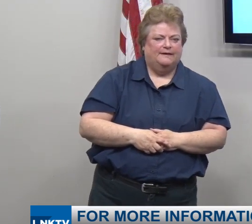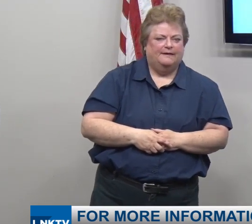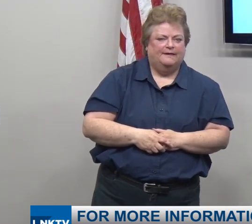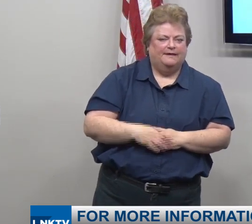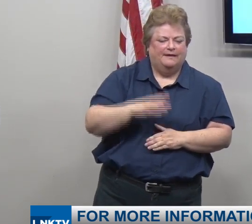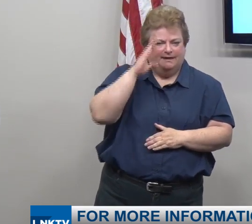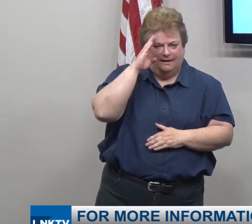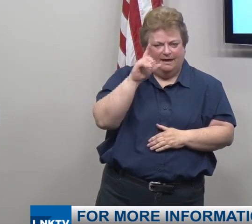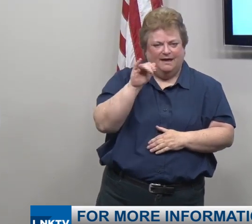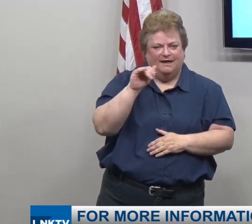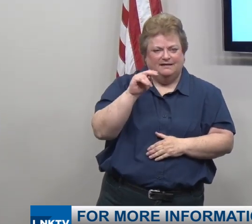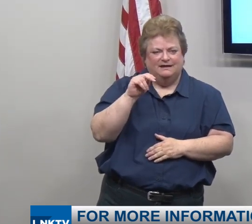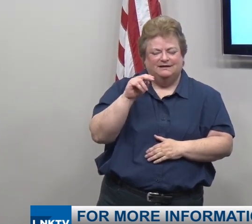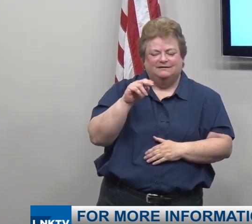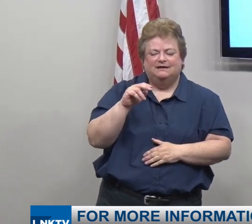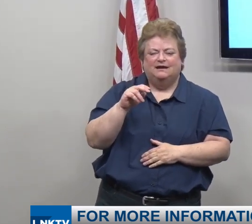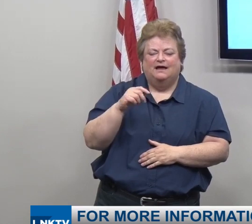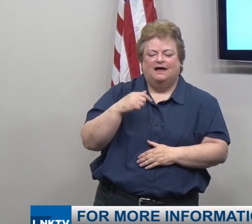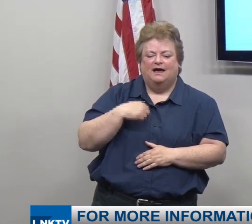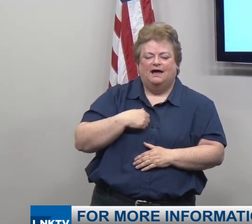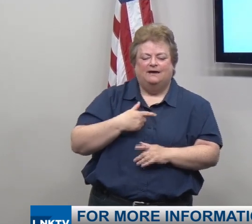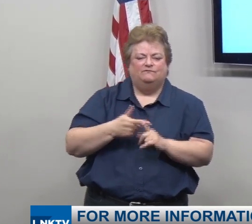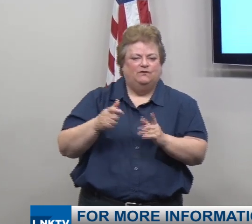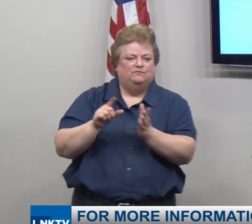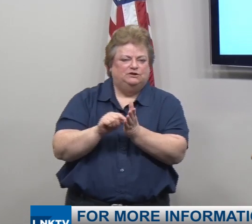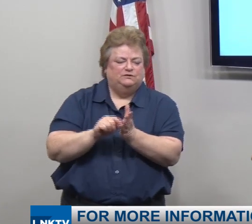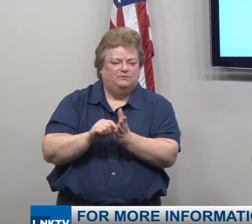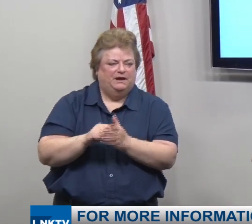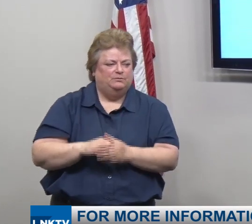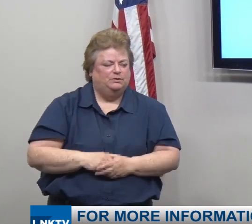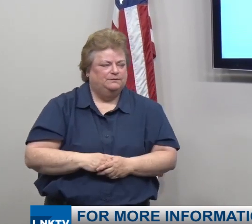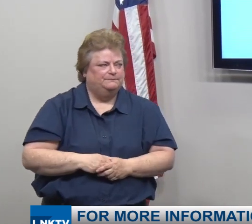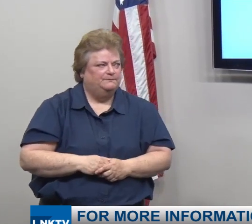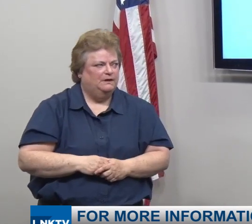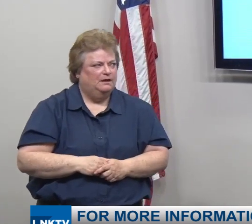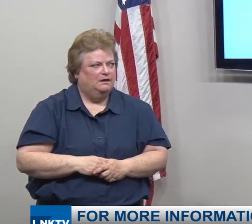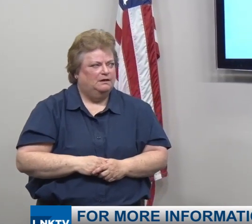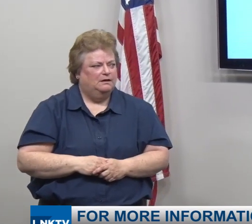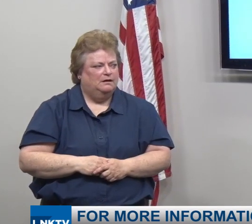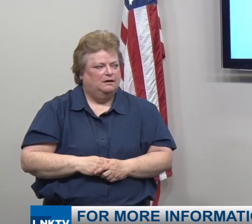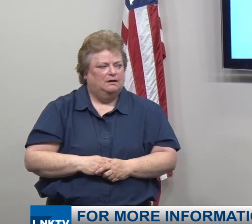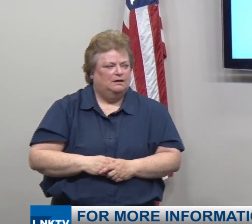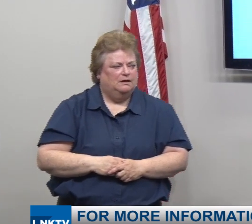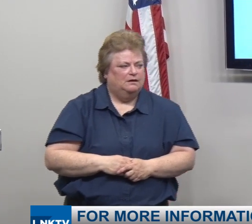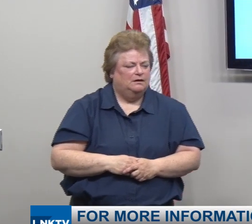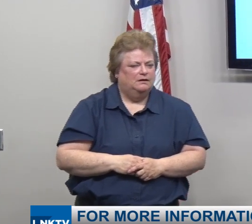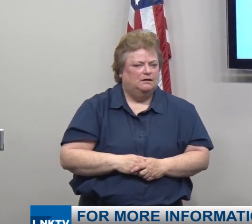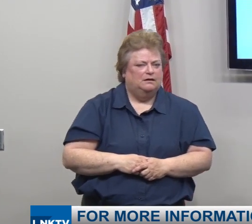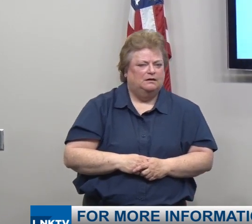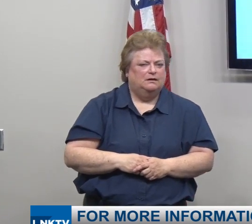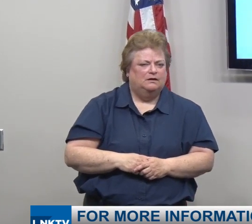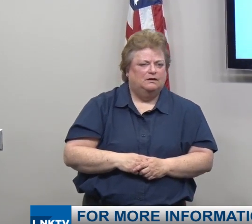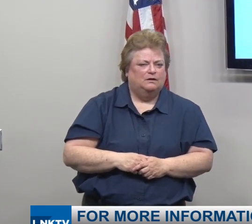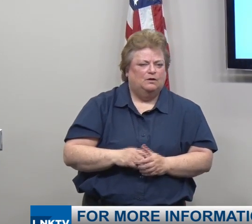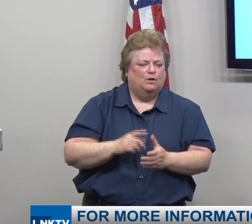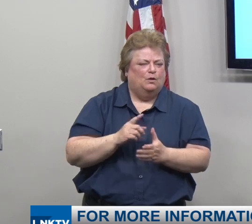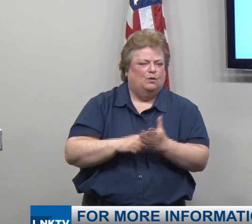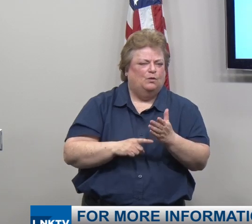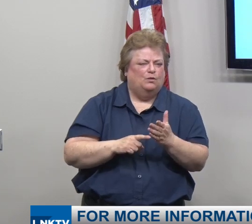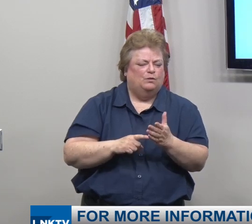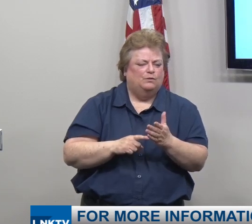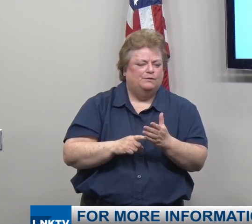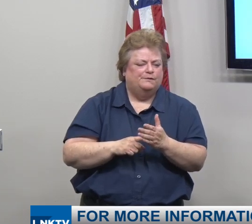Hi, Lynn. It's Riley. Hey, Riley, how are you? Star. I'm well. Thanks for asking. What has the attendance been at some of